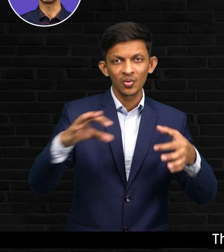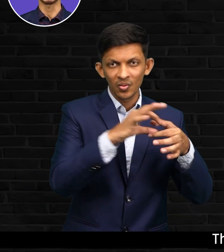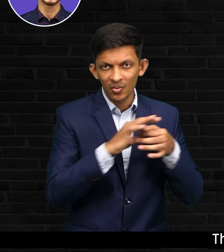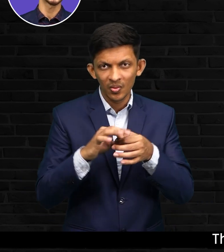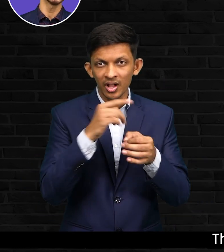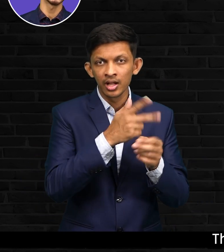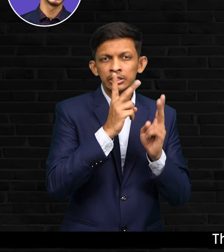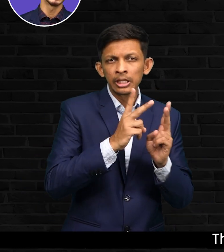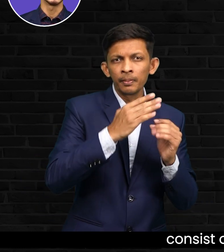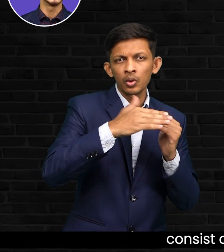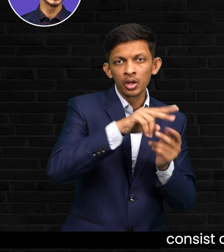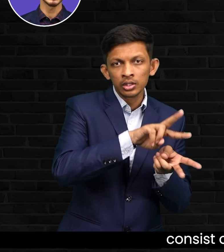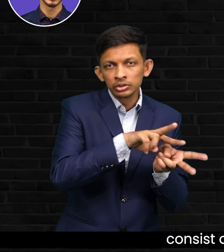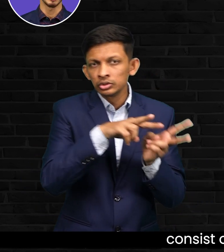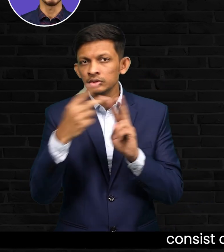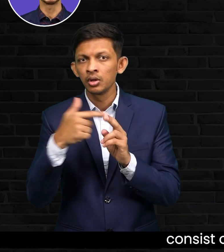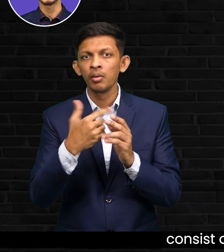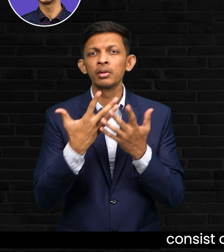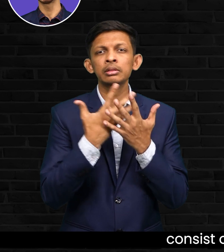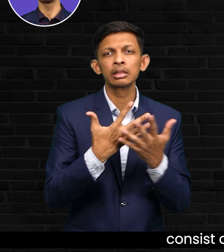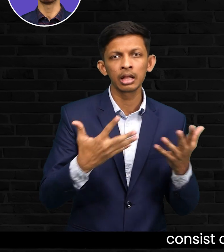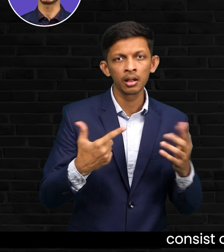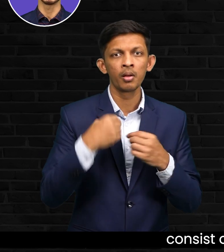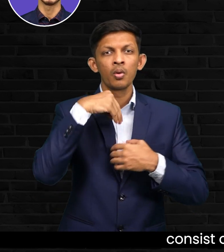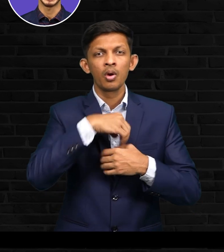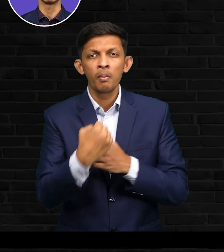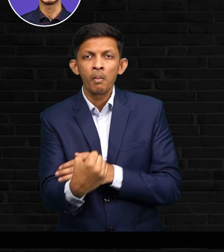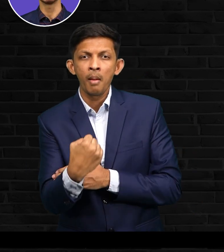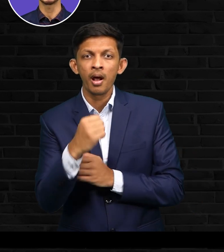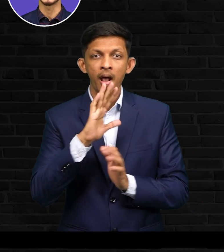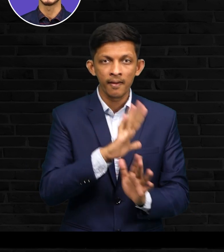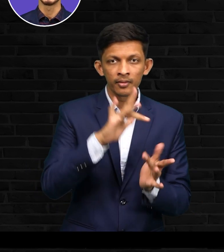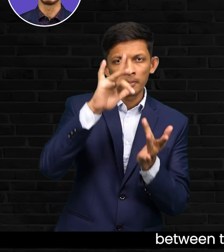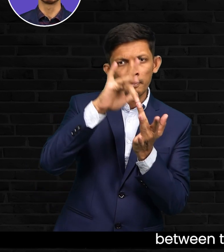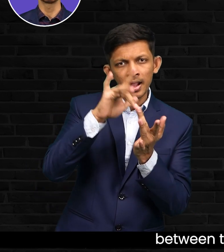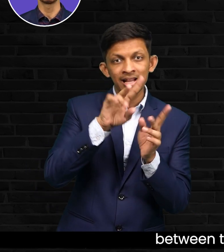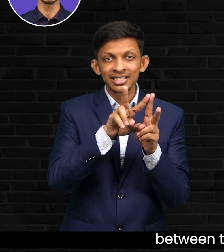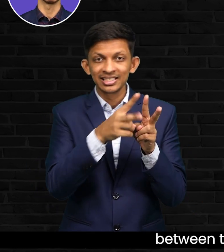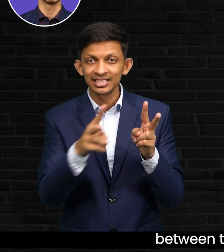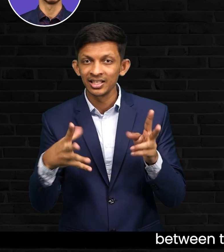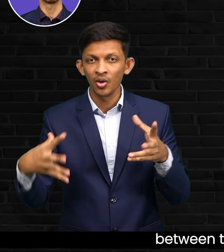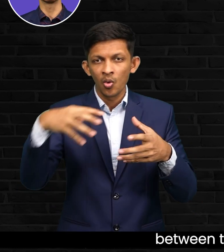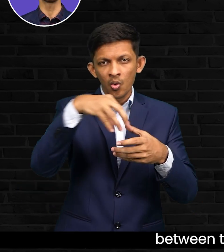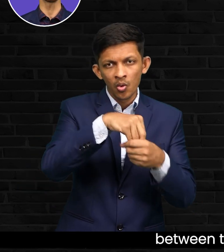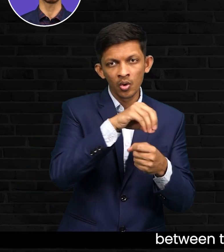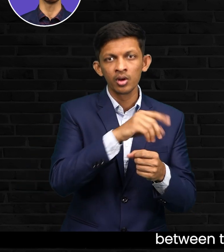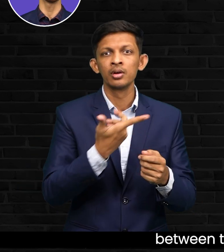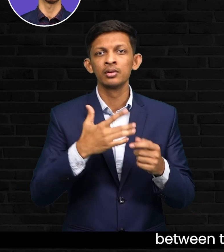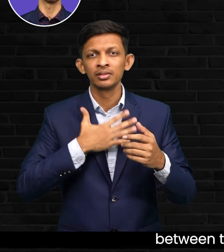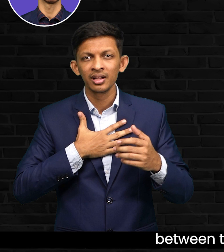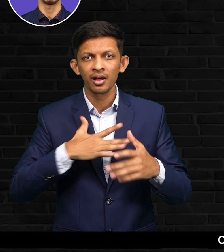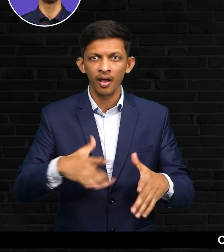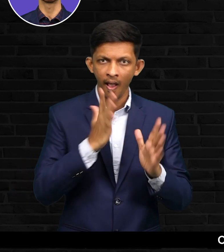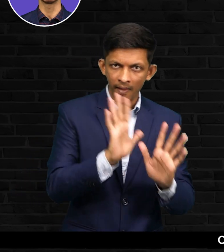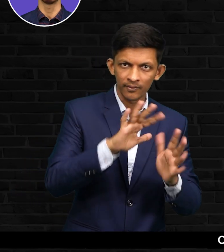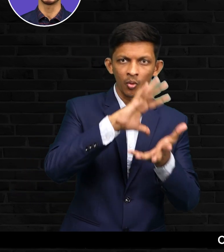These interactions consist of the transfer of matter and energy between the different